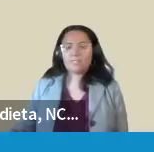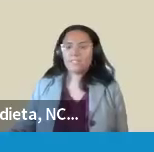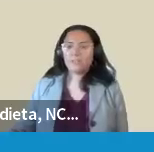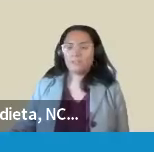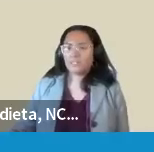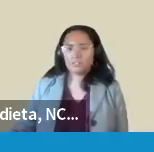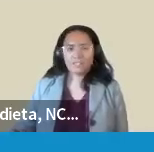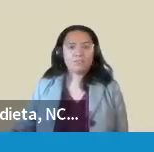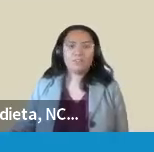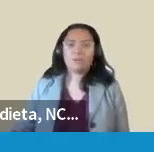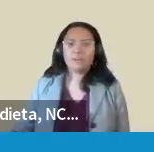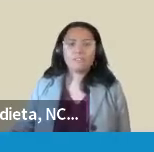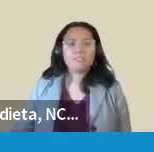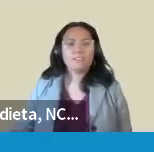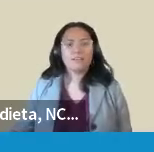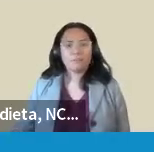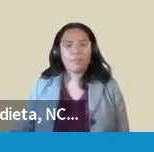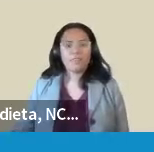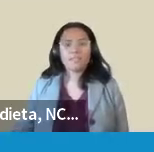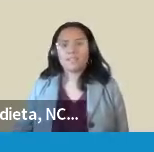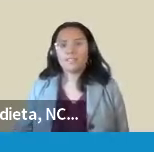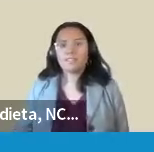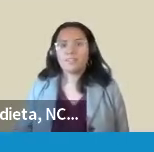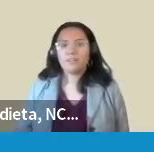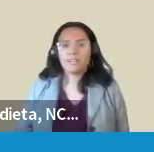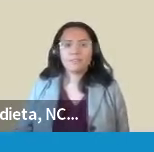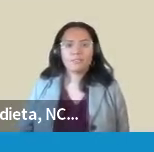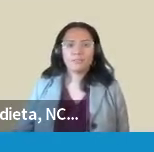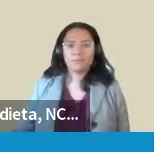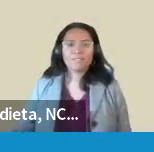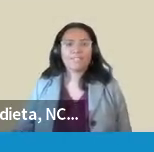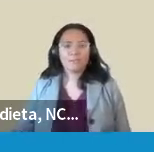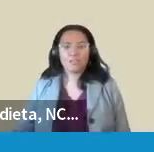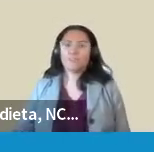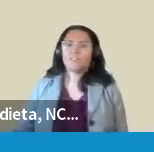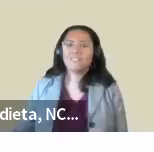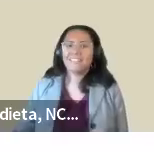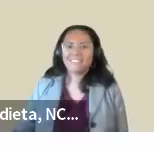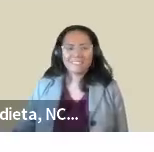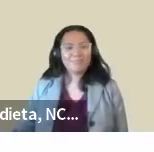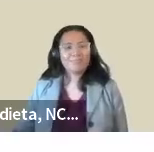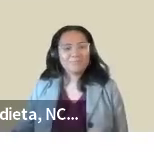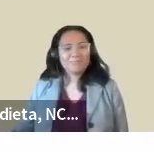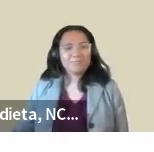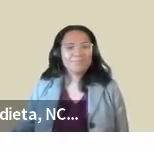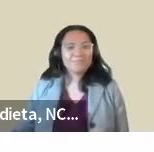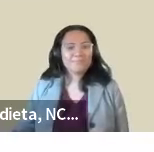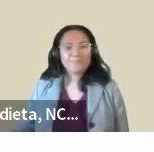the presidency of the National Council of Nonprofits. I think I see her now. So yes, I will turn it over to you, Diane.